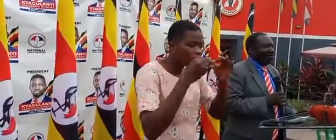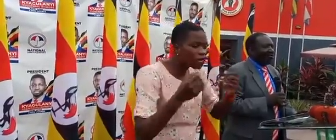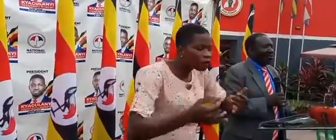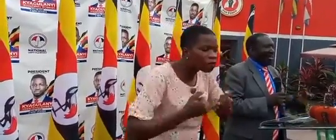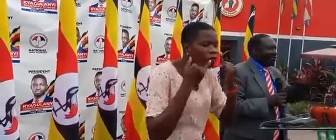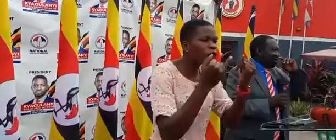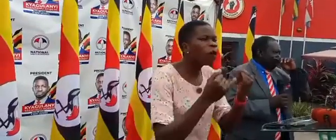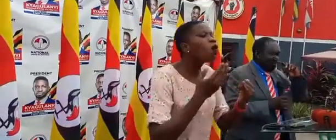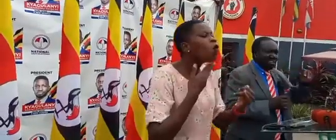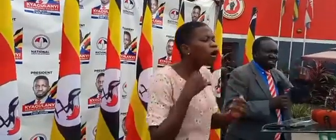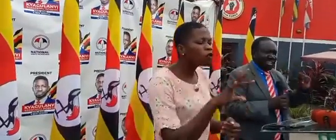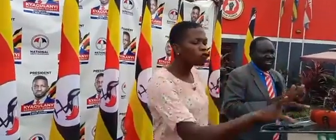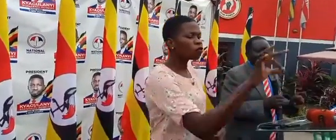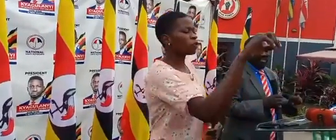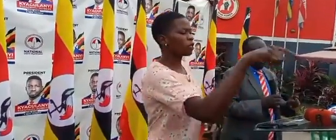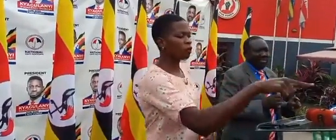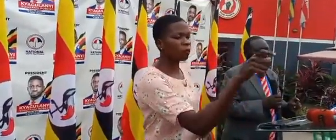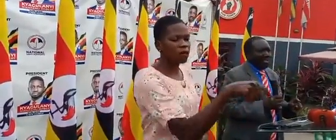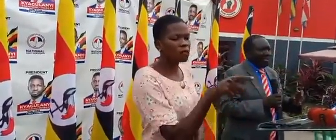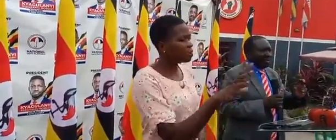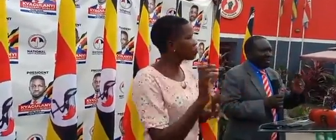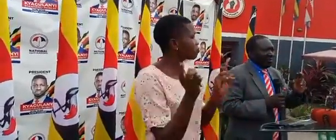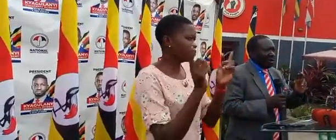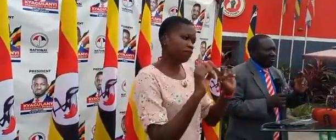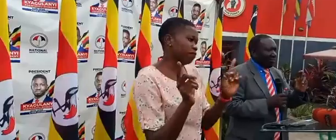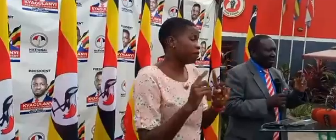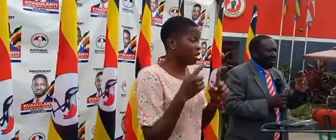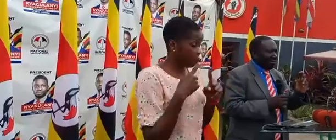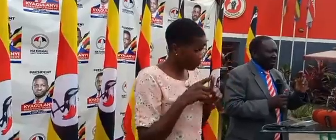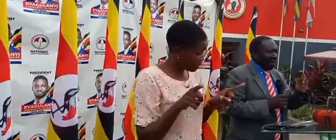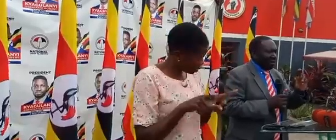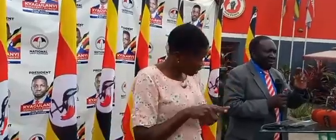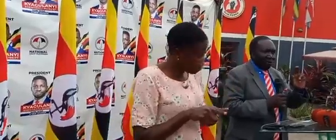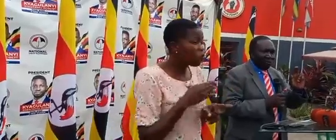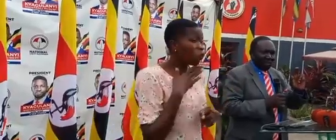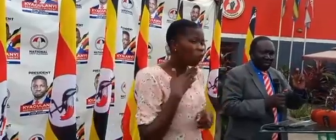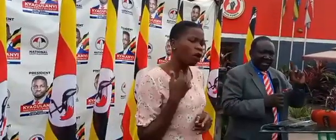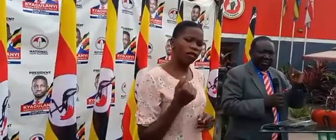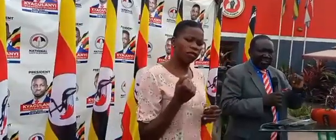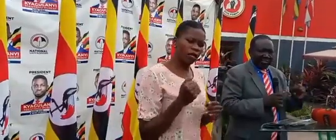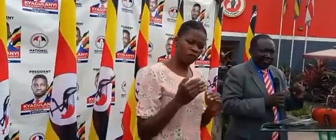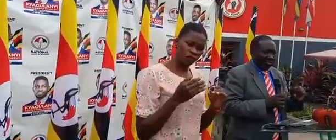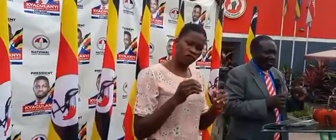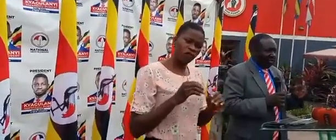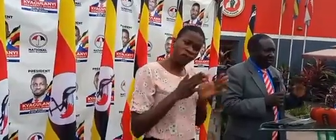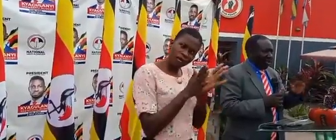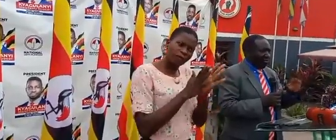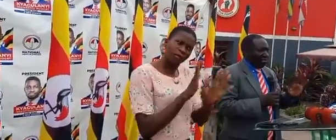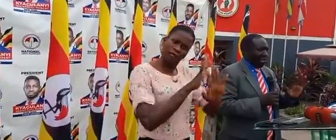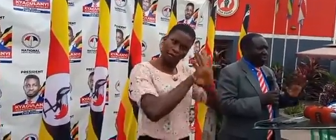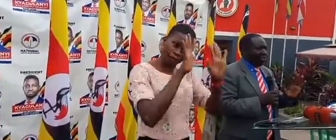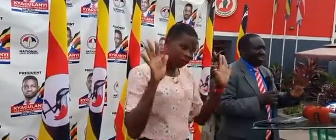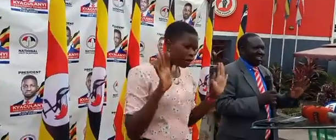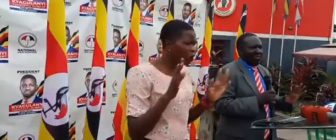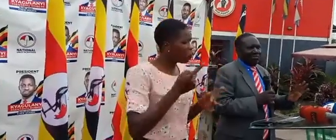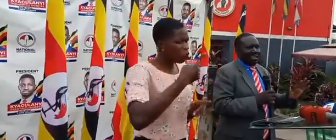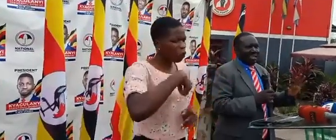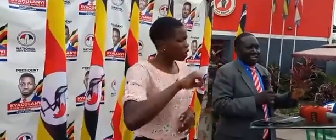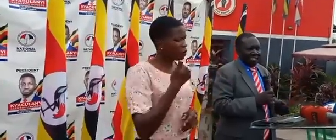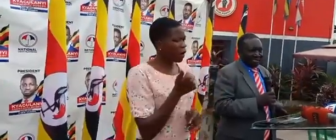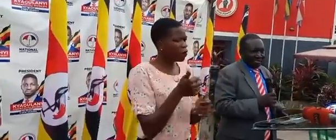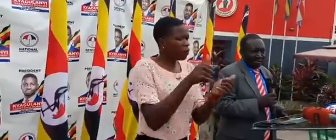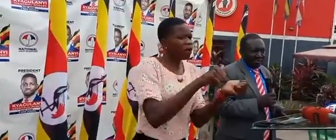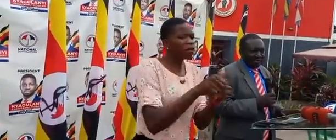to pronounce a common stance, and we want to be unequivocally clear on this. We have not anointed any